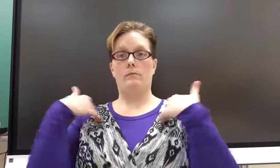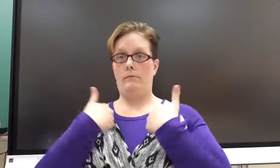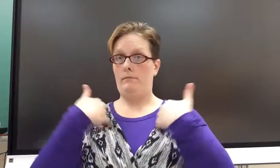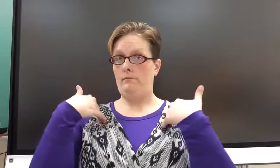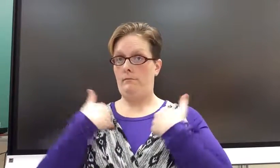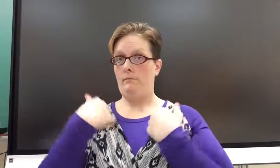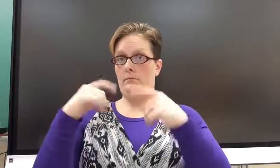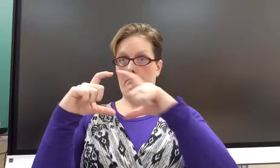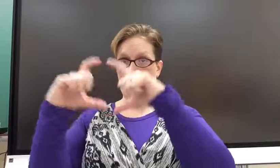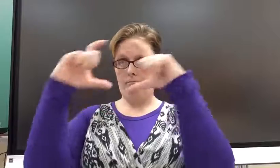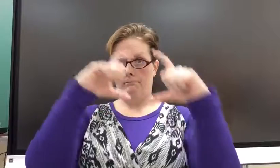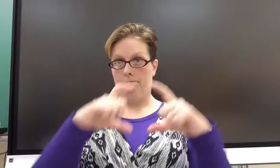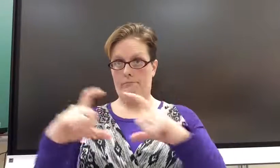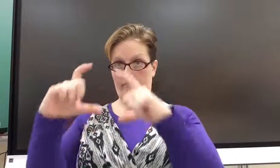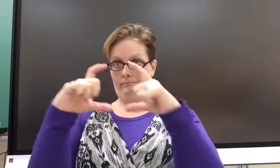Now, let's focus on the animal cells.